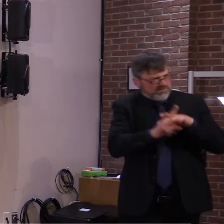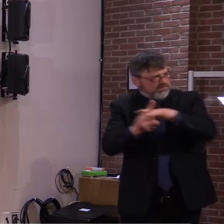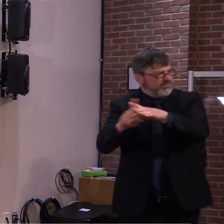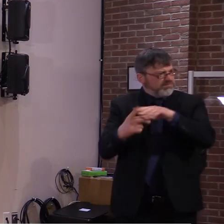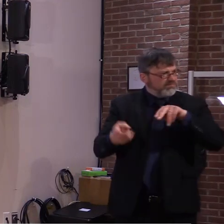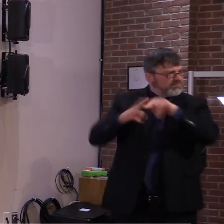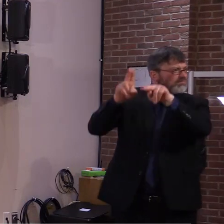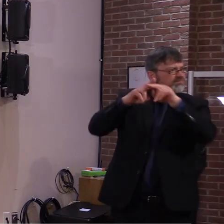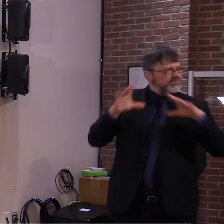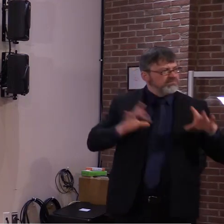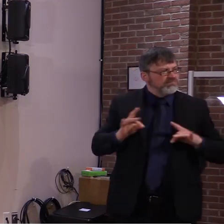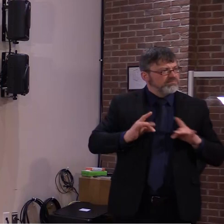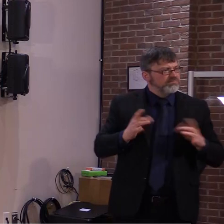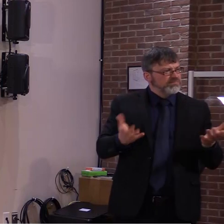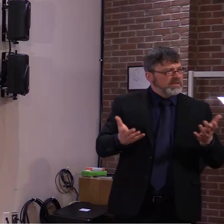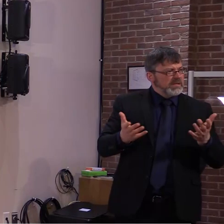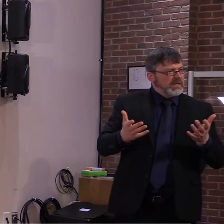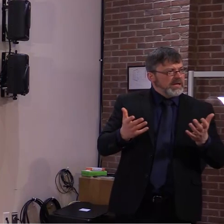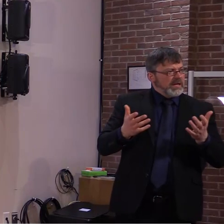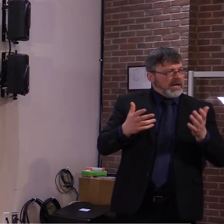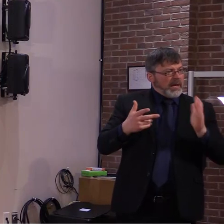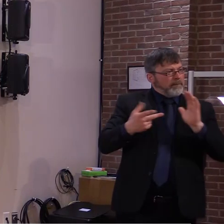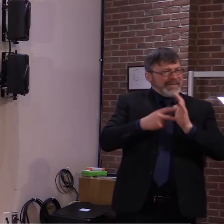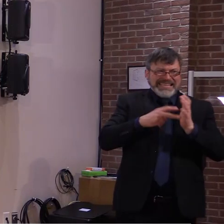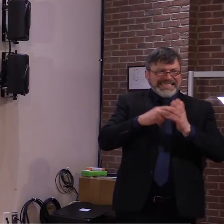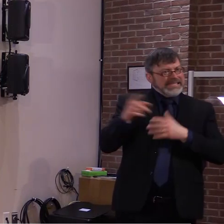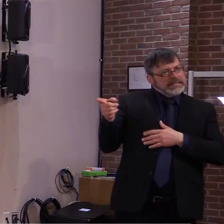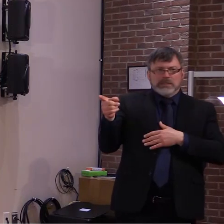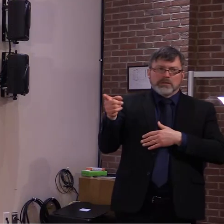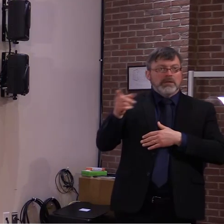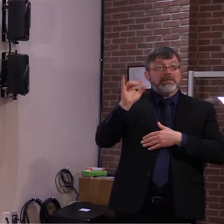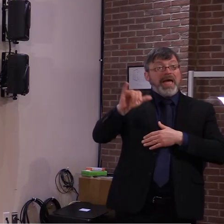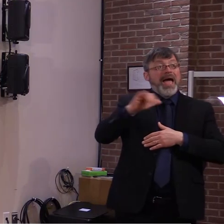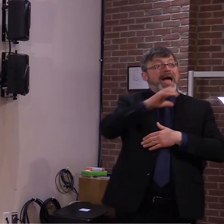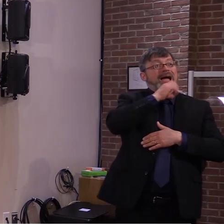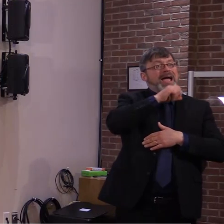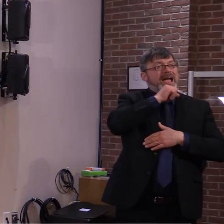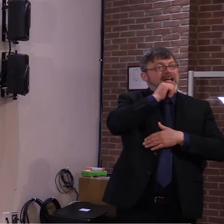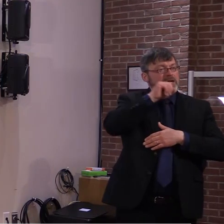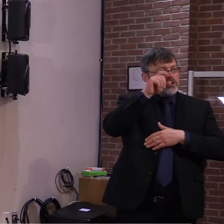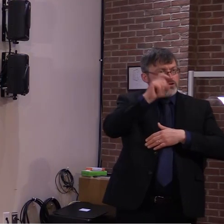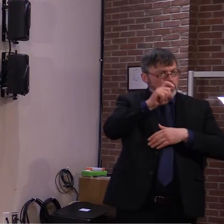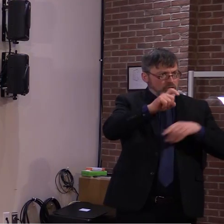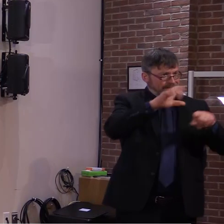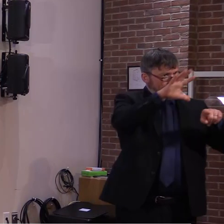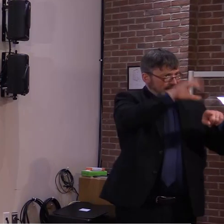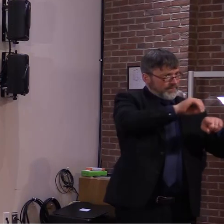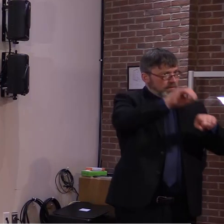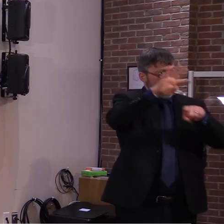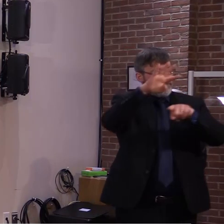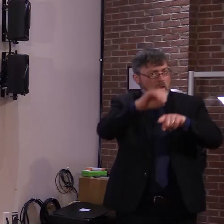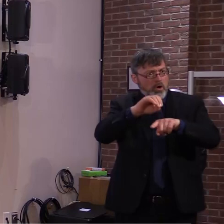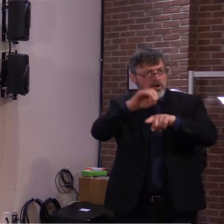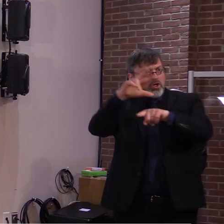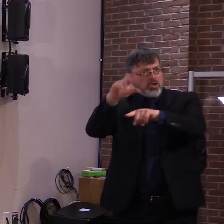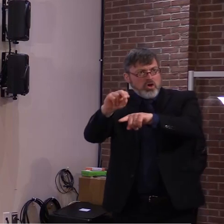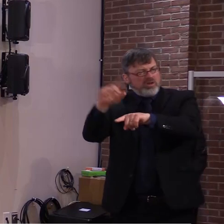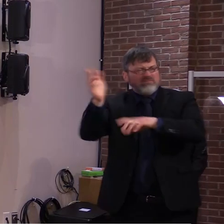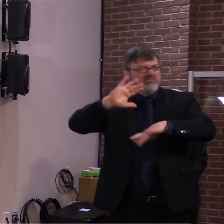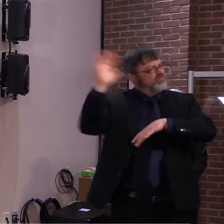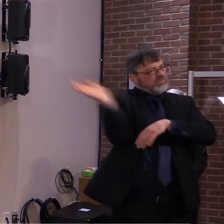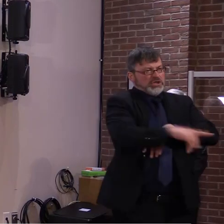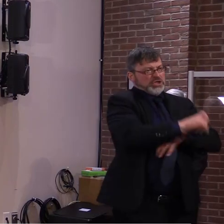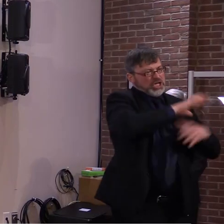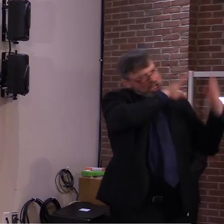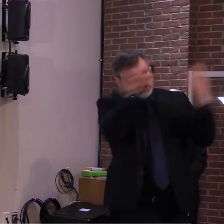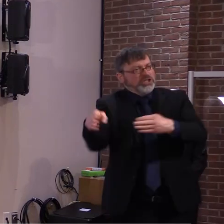calls for, states open up vaccinations for younger Vermonters. So should we switch? Again,